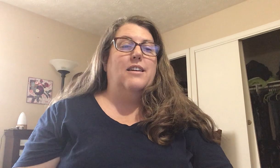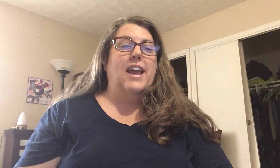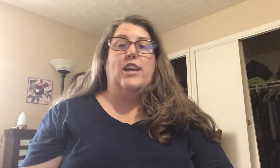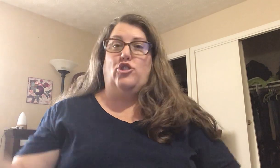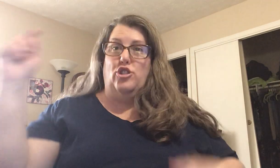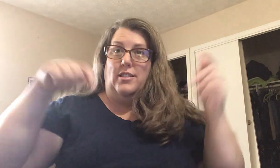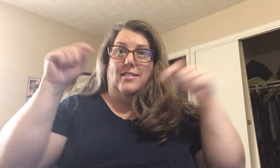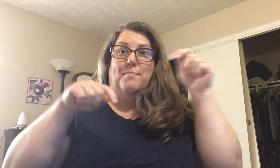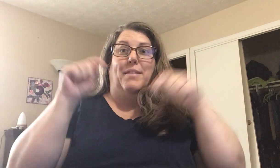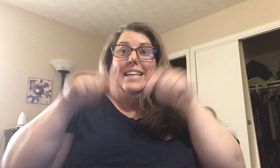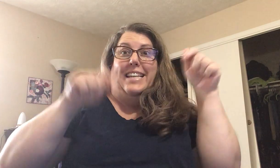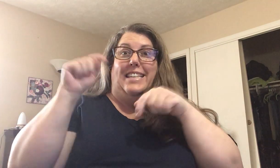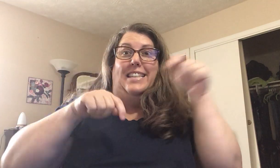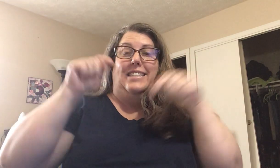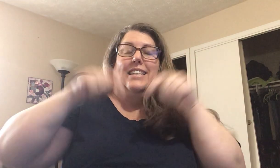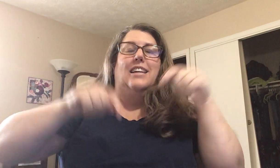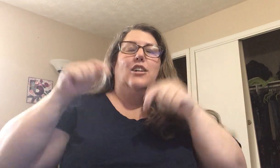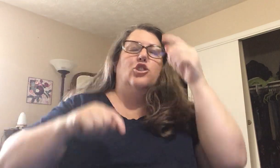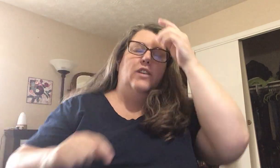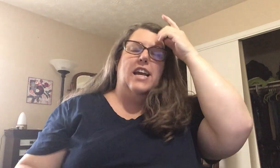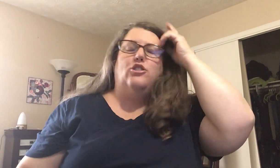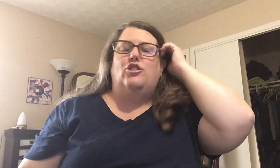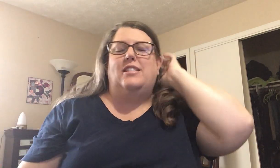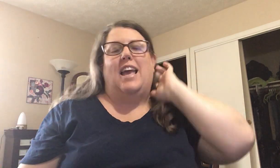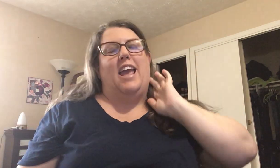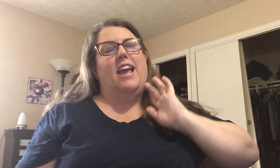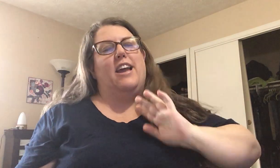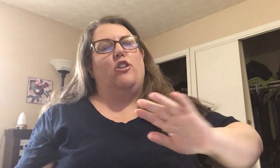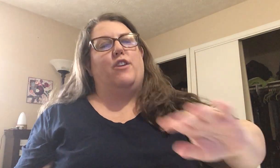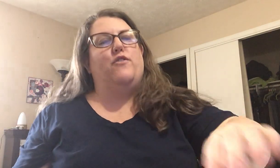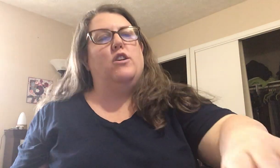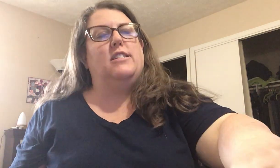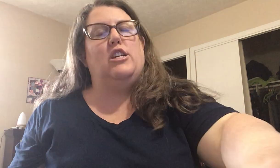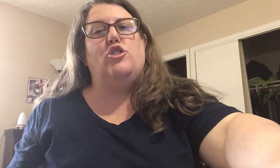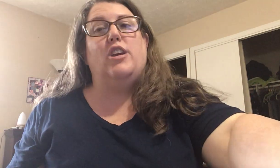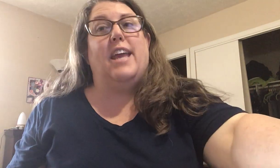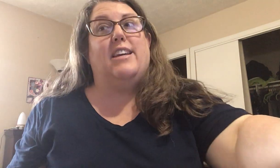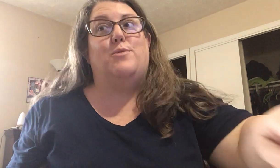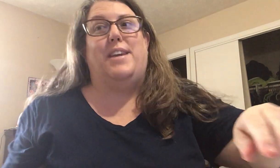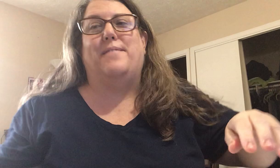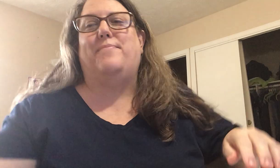Answers. Please do the answers, and looking forward to teaching you again next week.